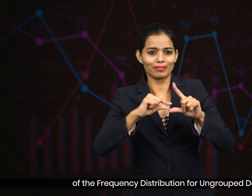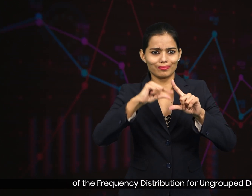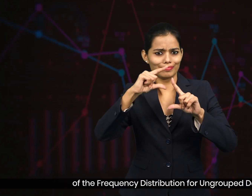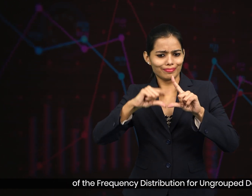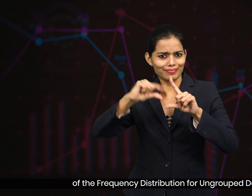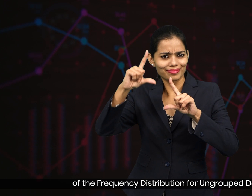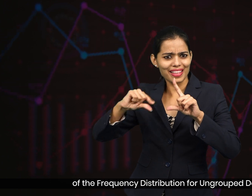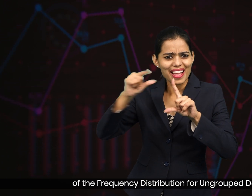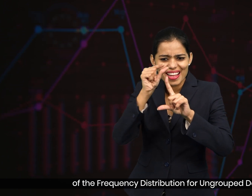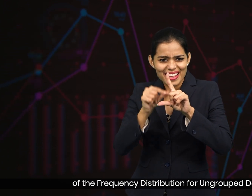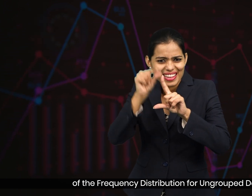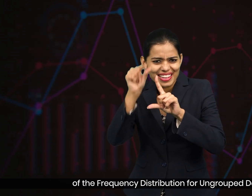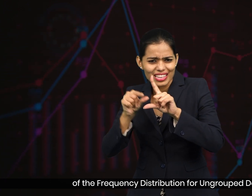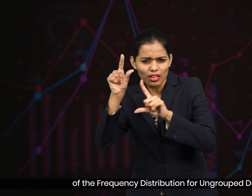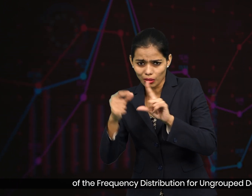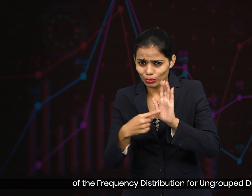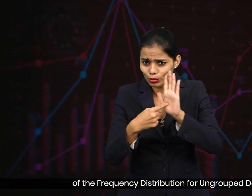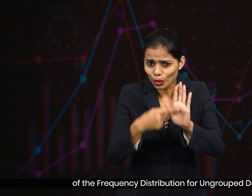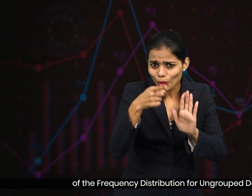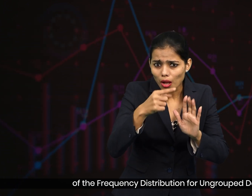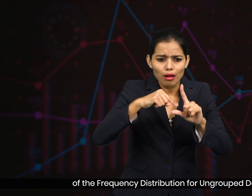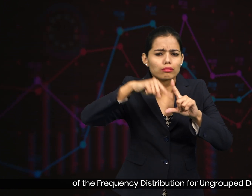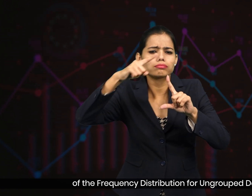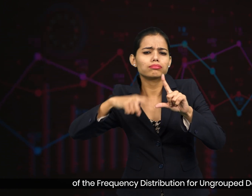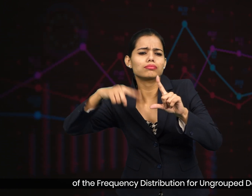of the frequency distribution for ungrouped data.